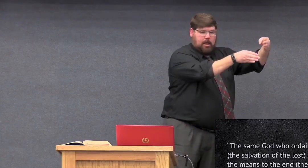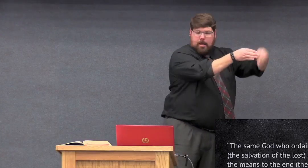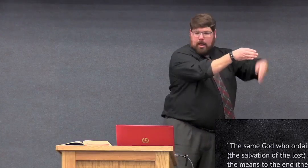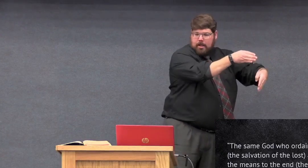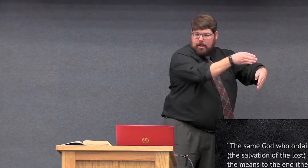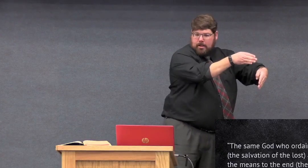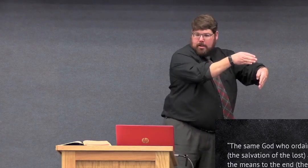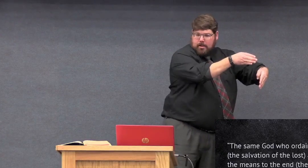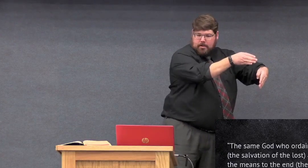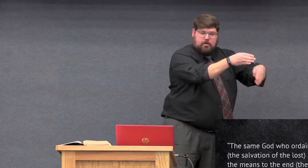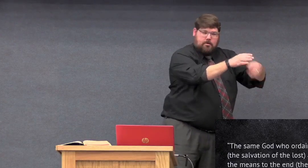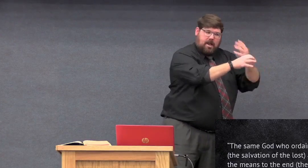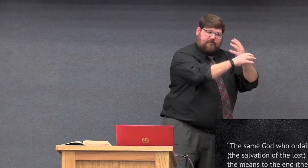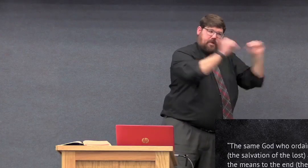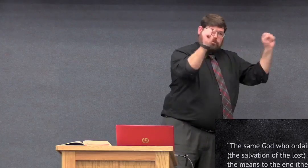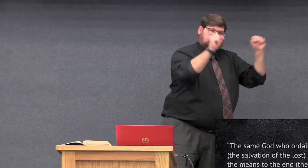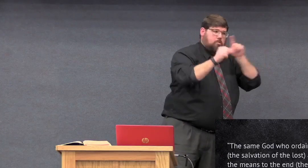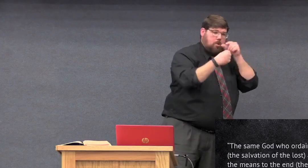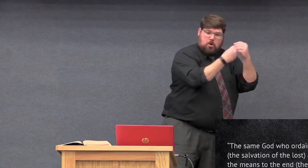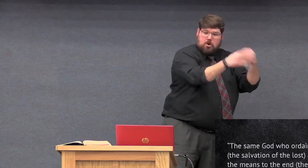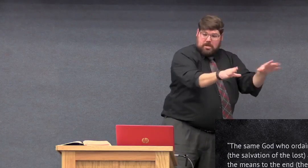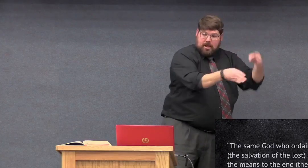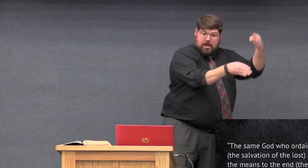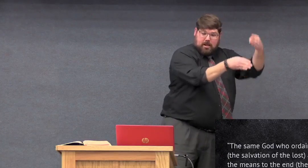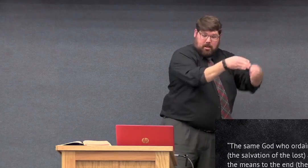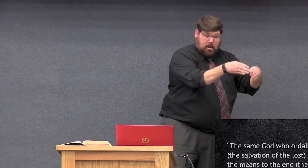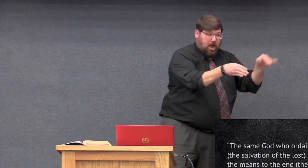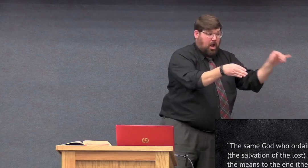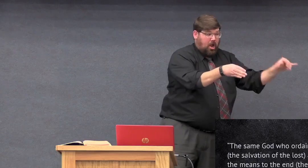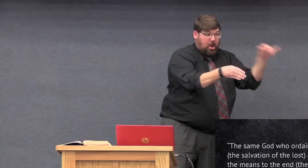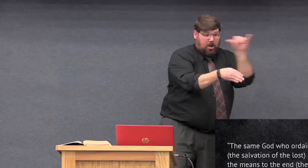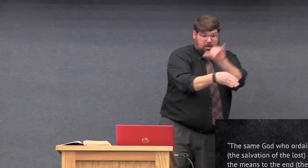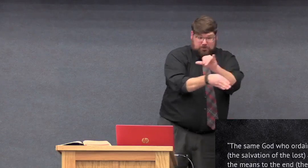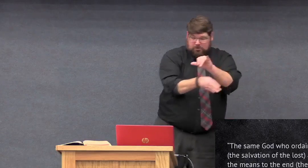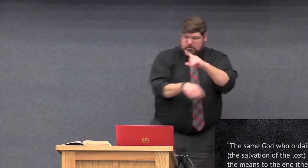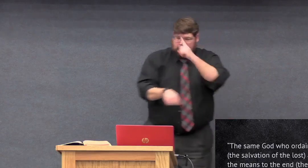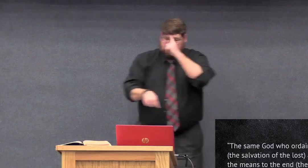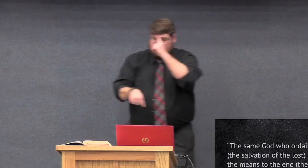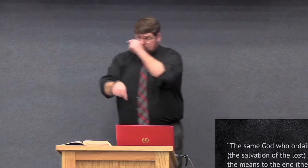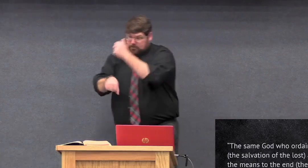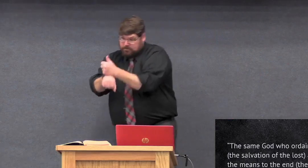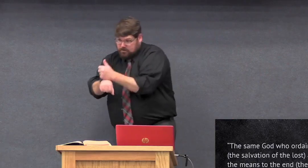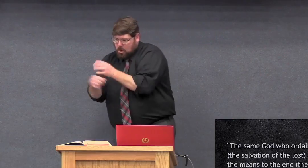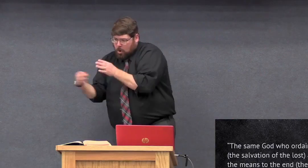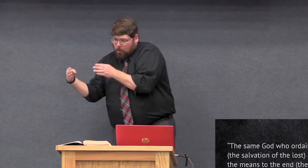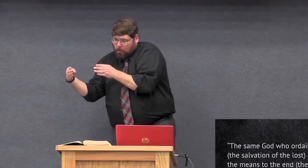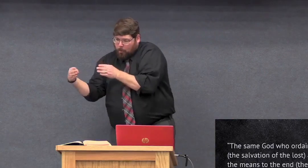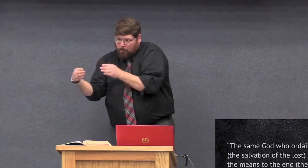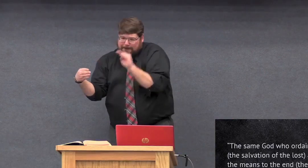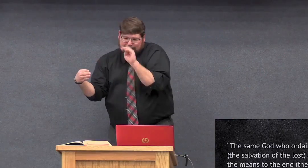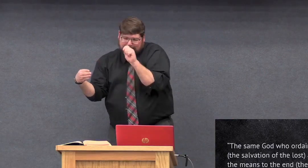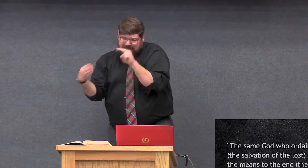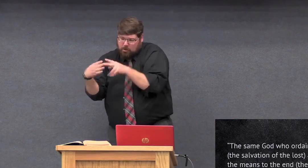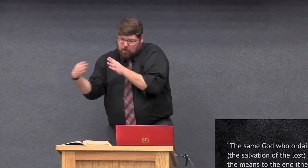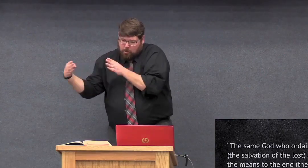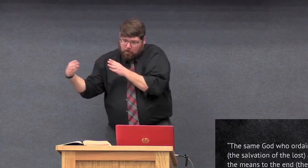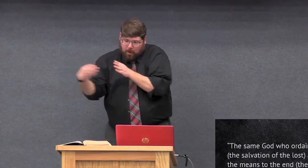God is the one who ordains the end. The same God who ordains the end